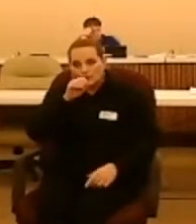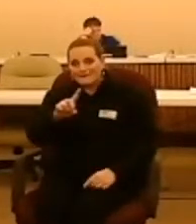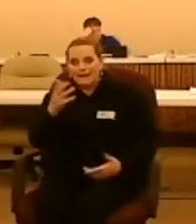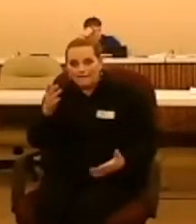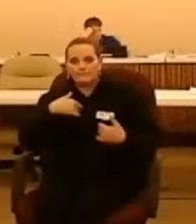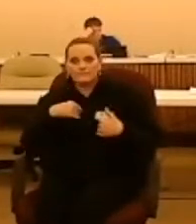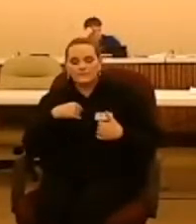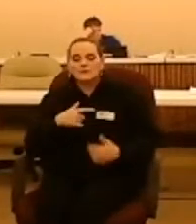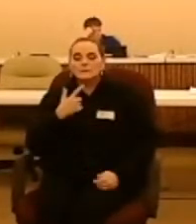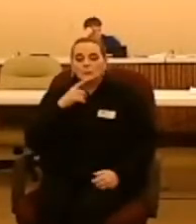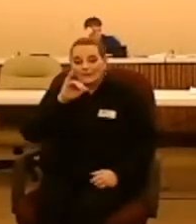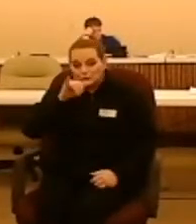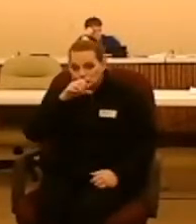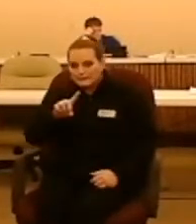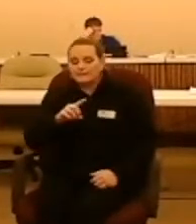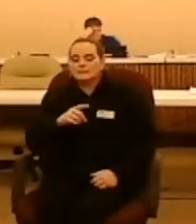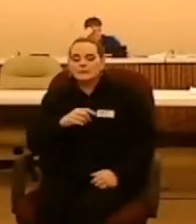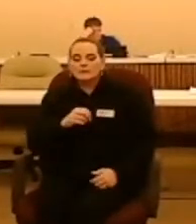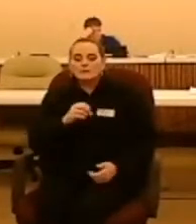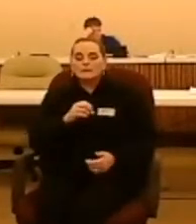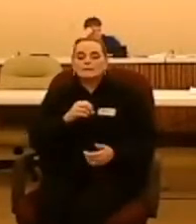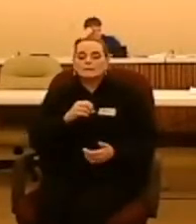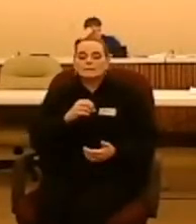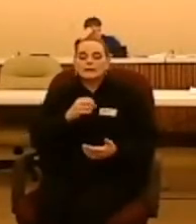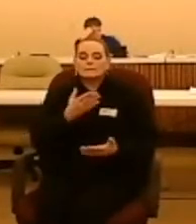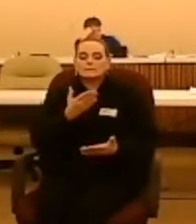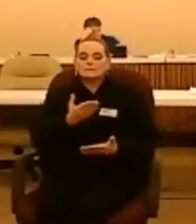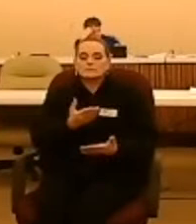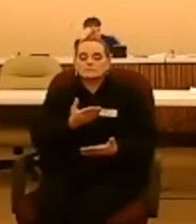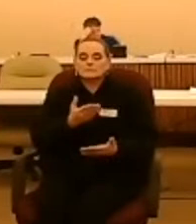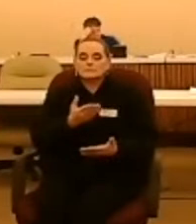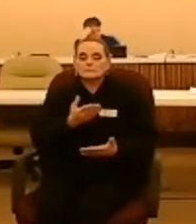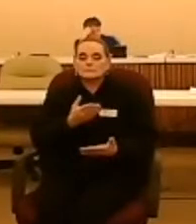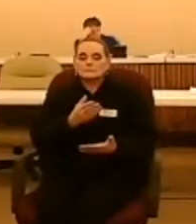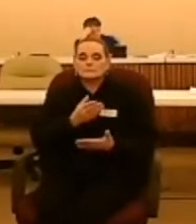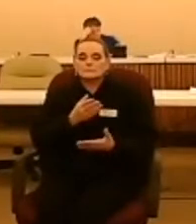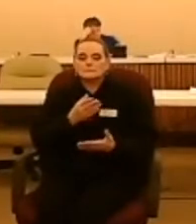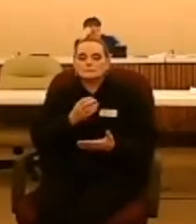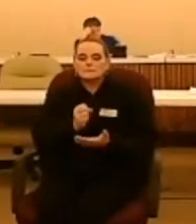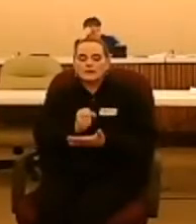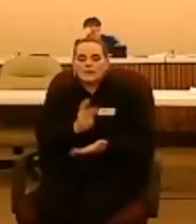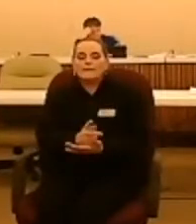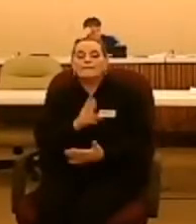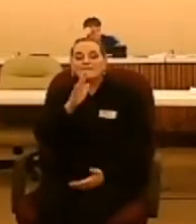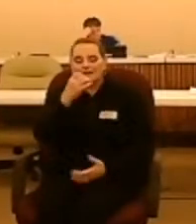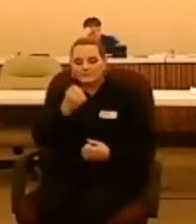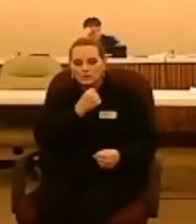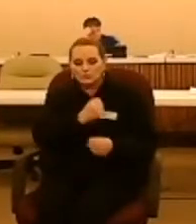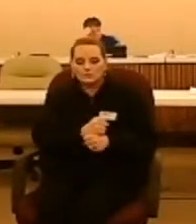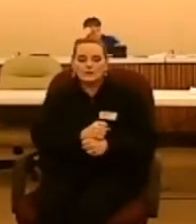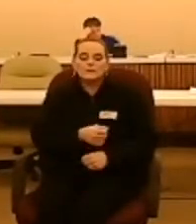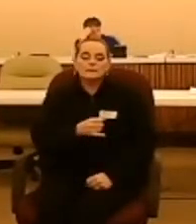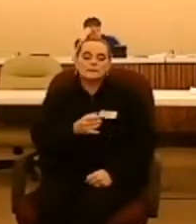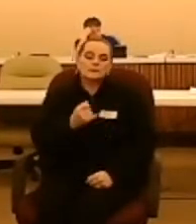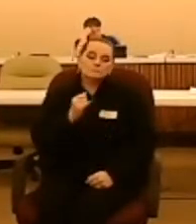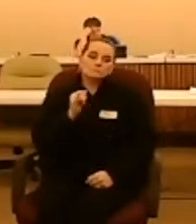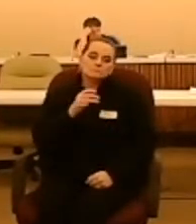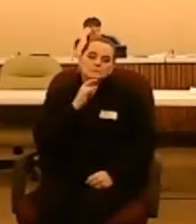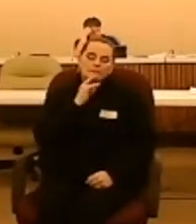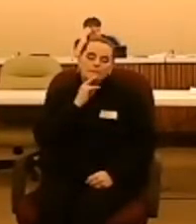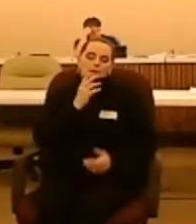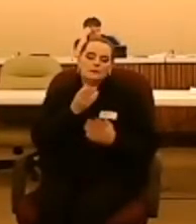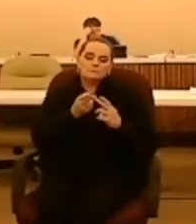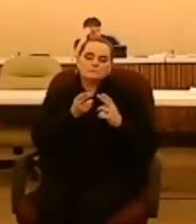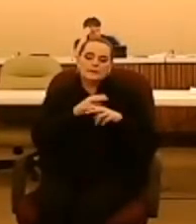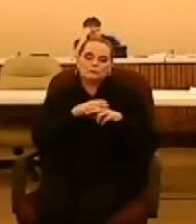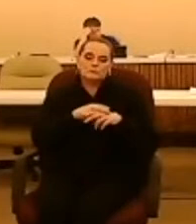that jurisdictional one is valid for 5 years. And like Chris mentioned, if it does grow, which they generally do, they want